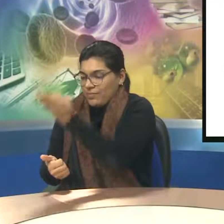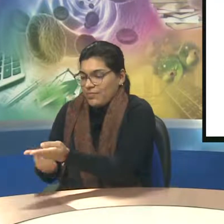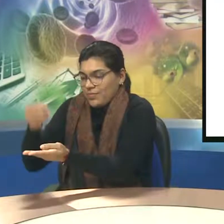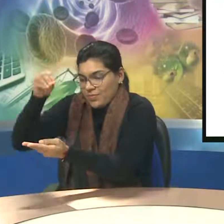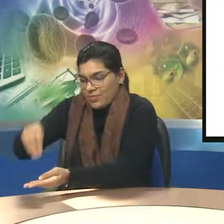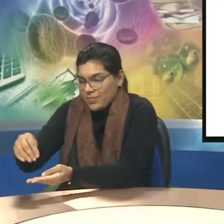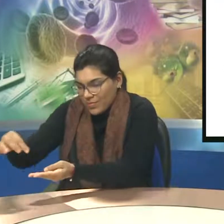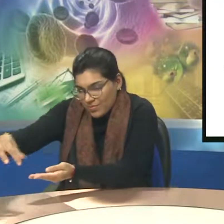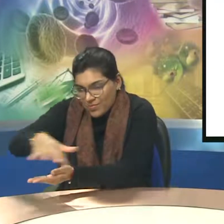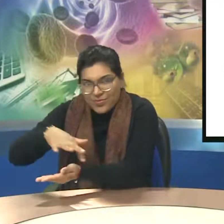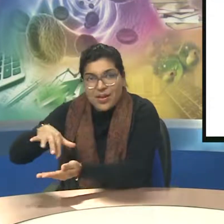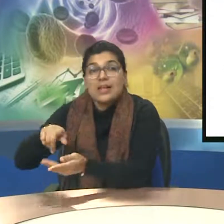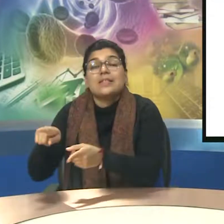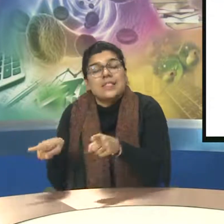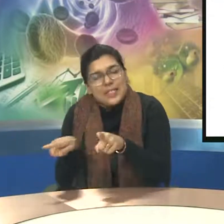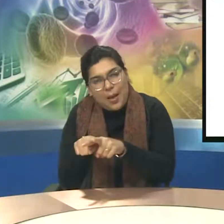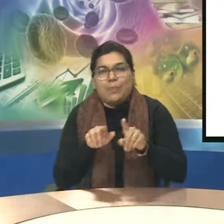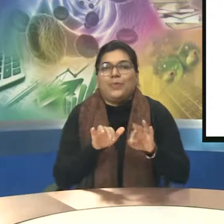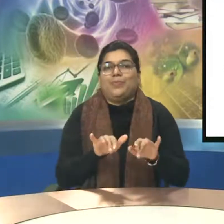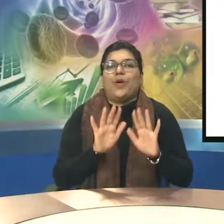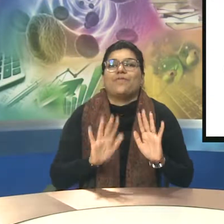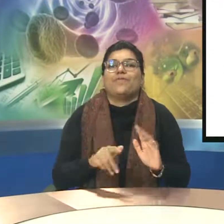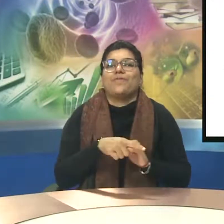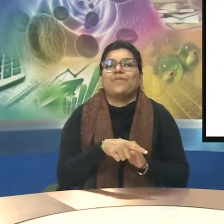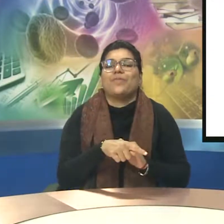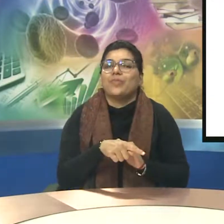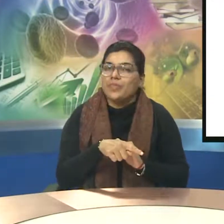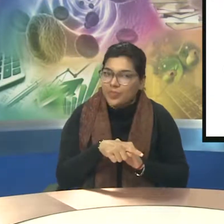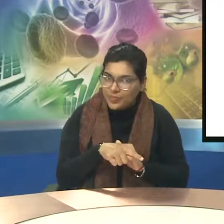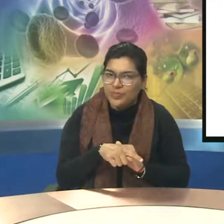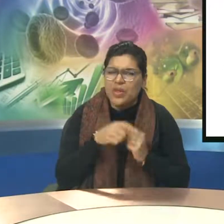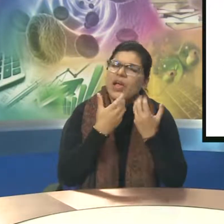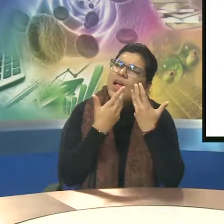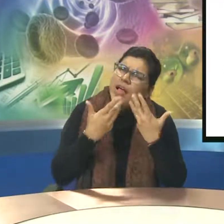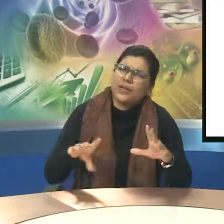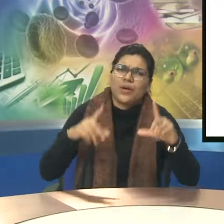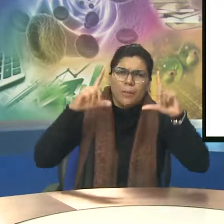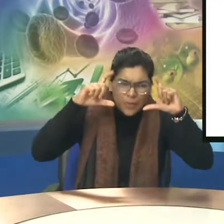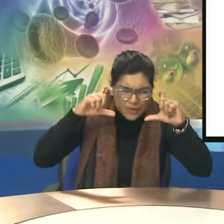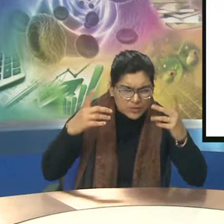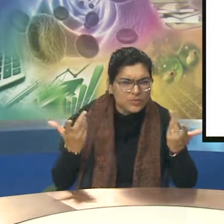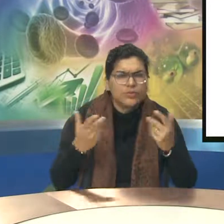and we put it on the another place. That is pasting. And in the last,